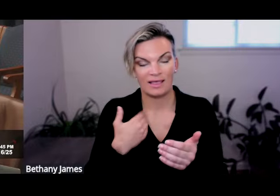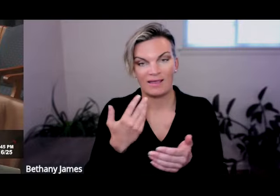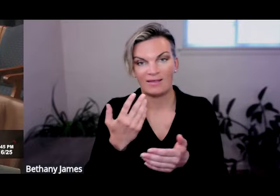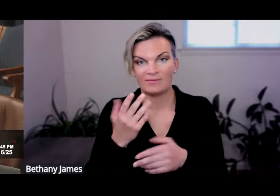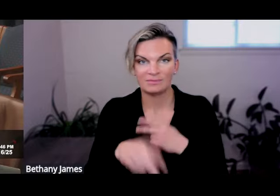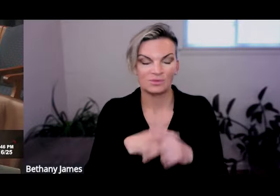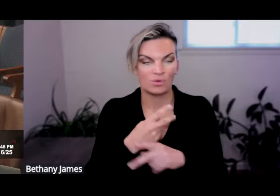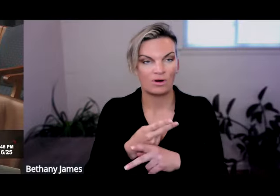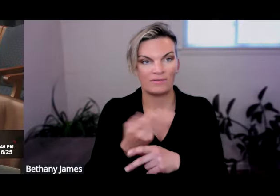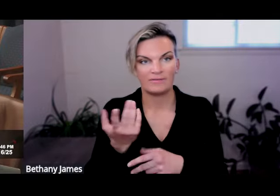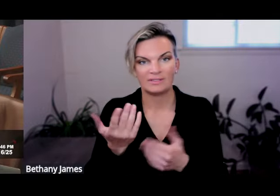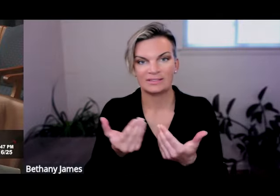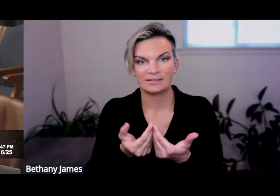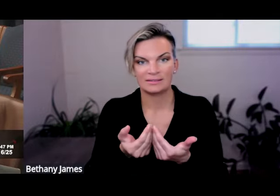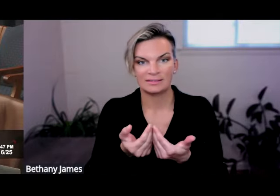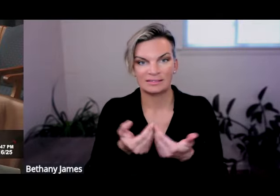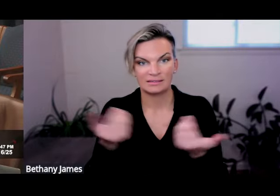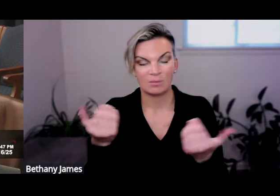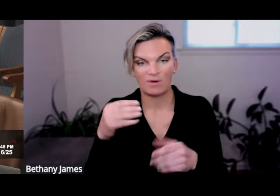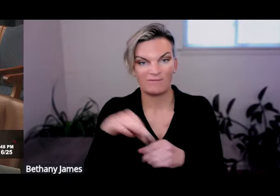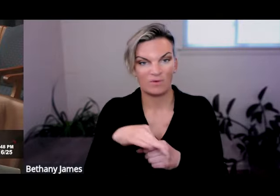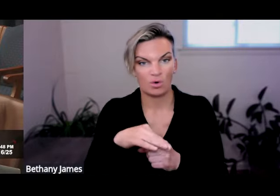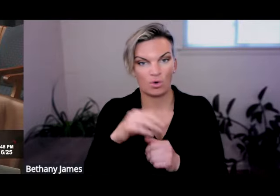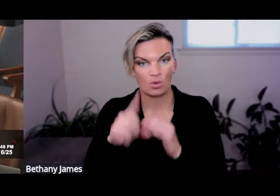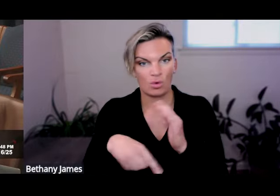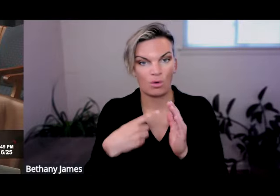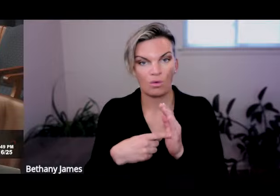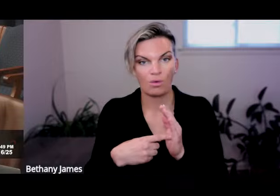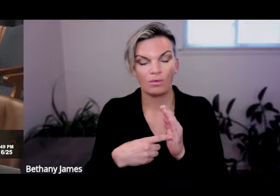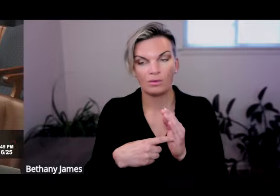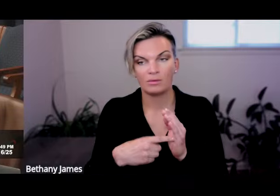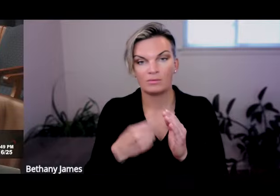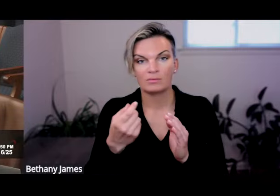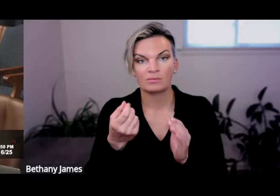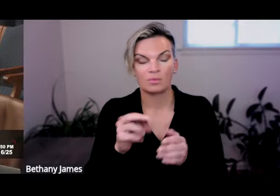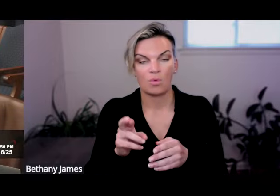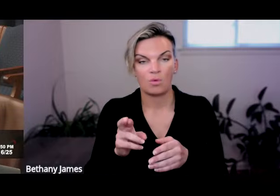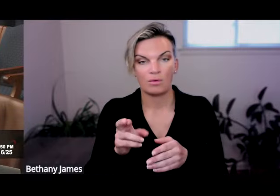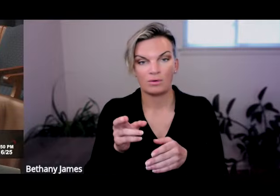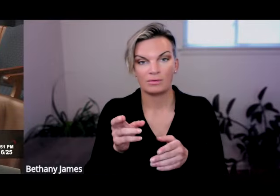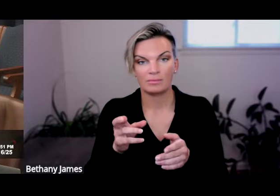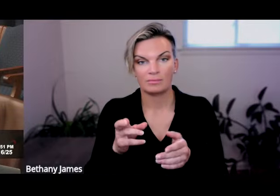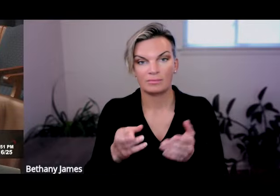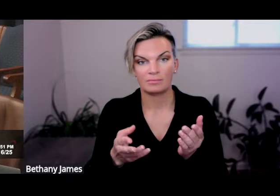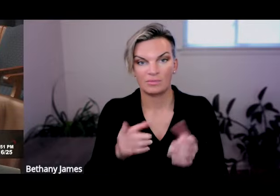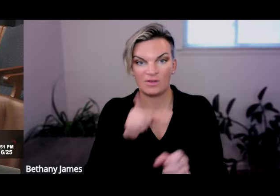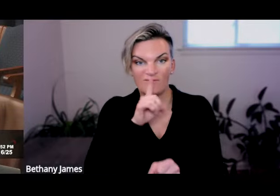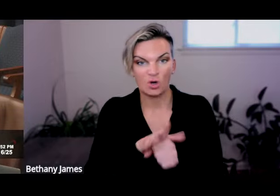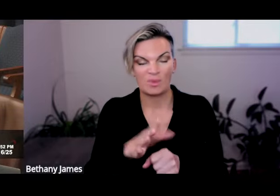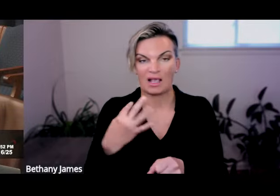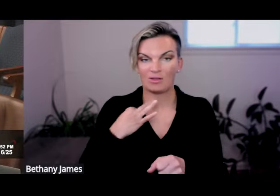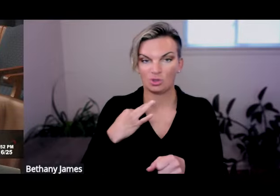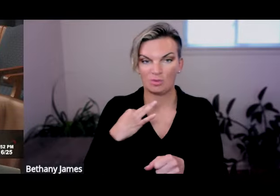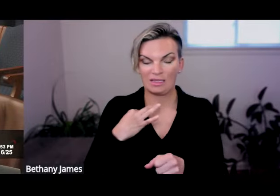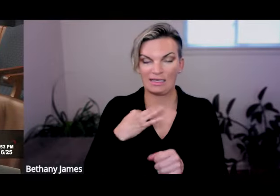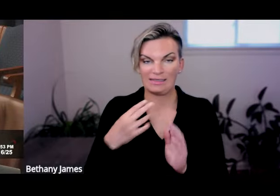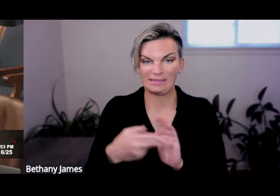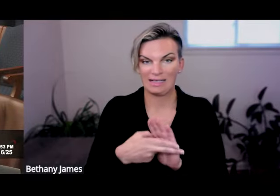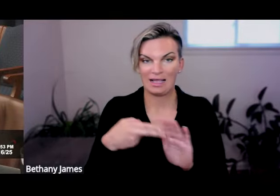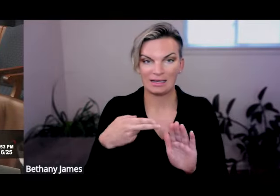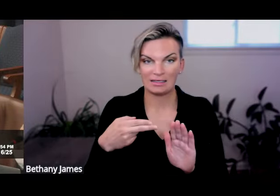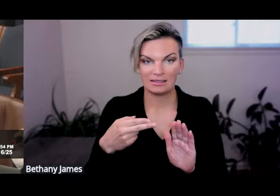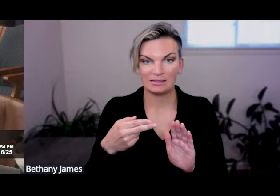separate voter roll, or maybe just, you know, confirming eligibility status for